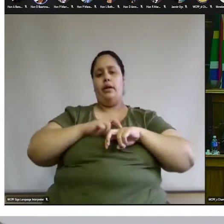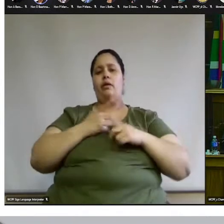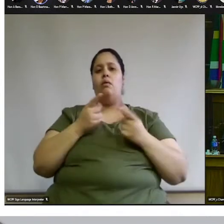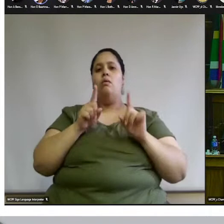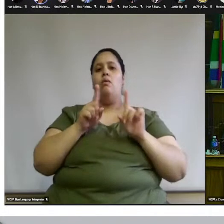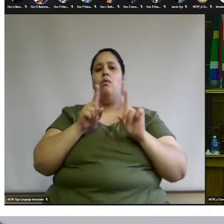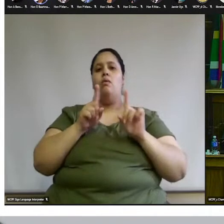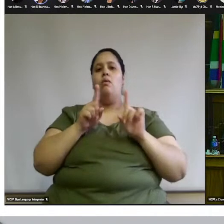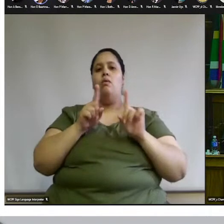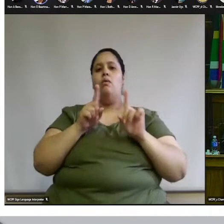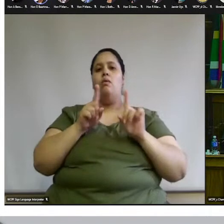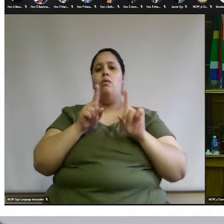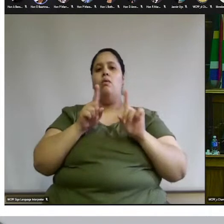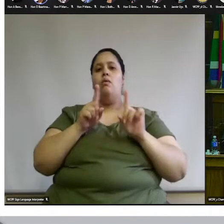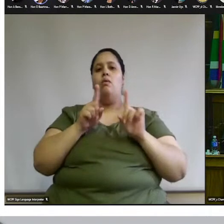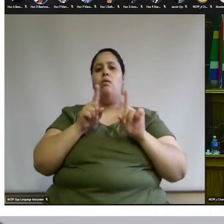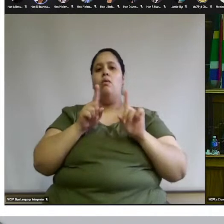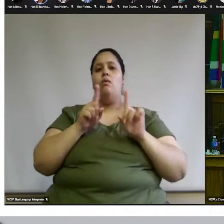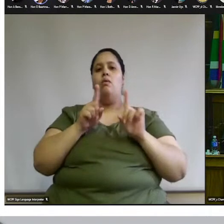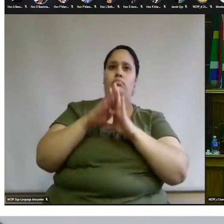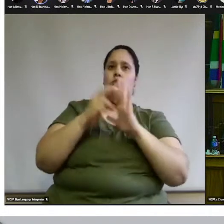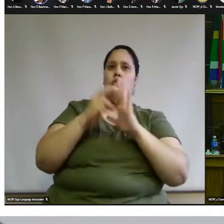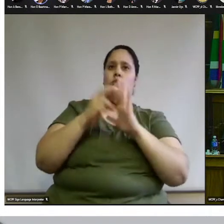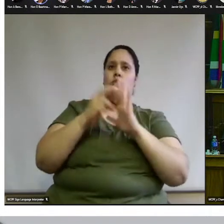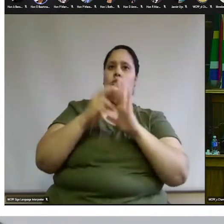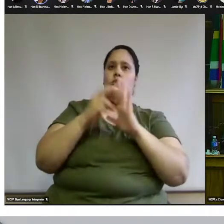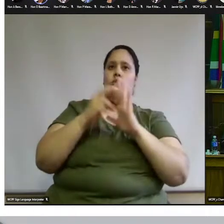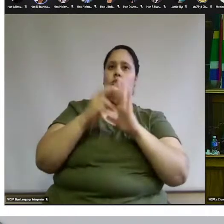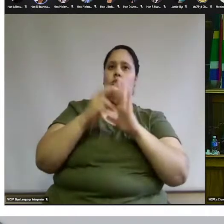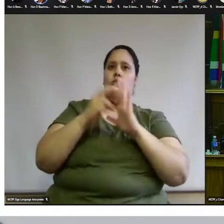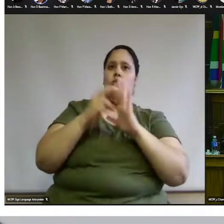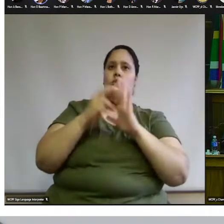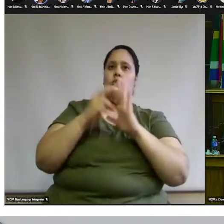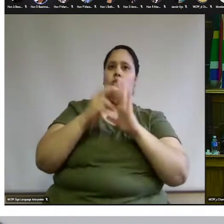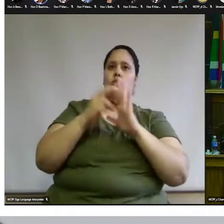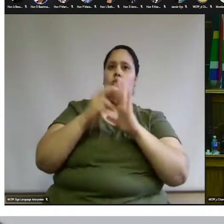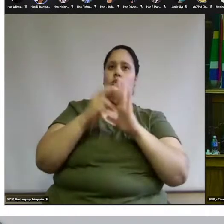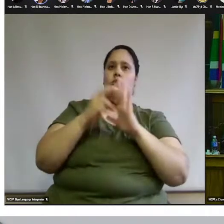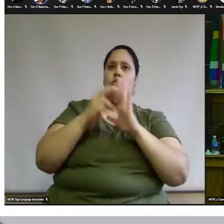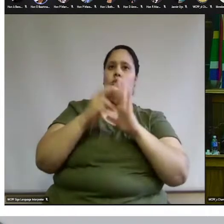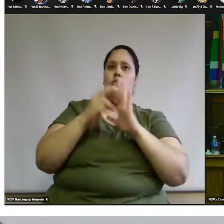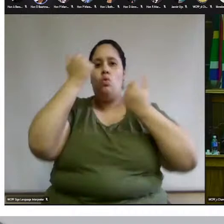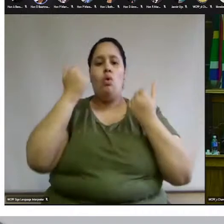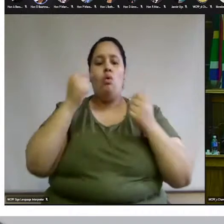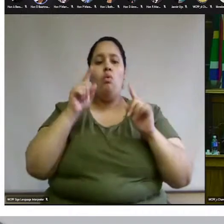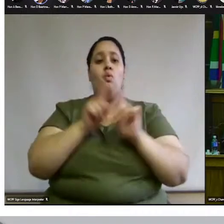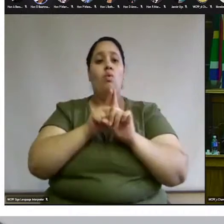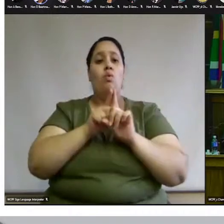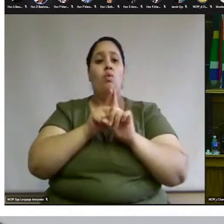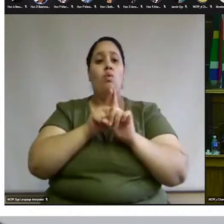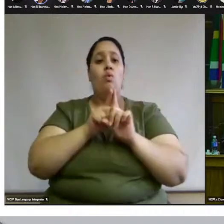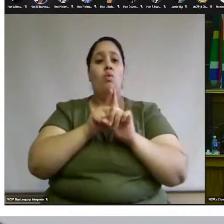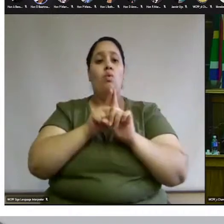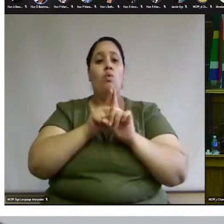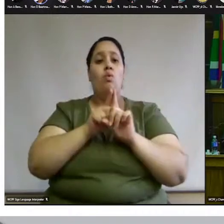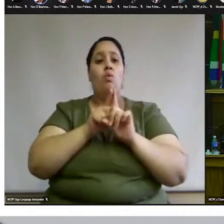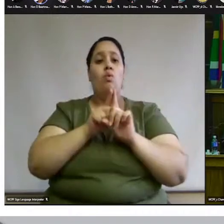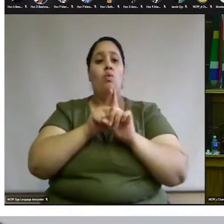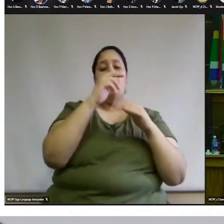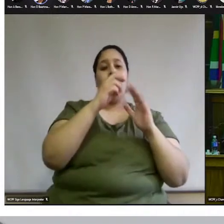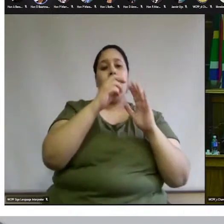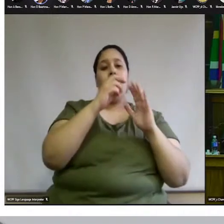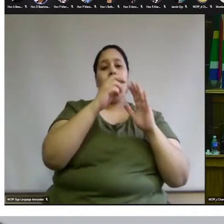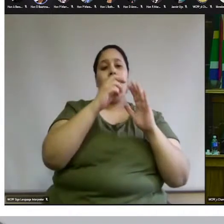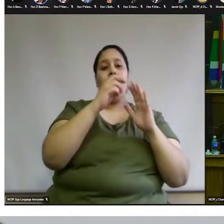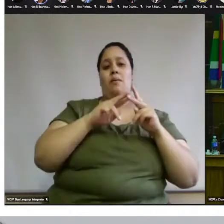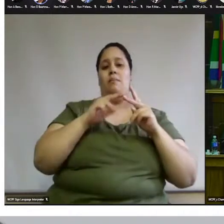under continuous lockdown regulations day in and day out with no end in sight. Regulations such as the curfew, restrictions on alcohol